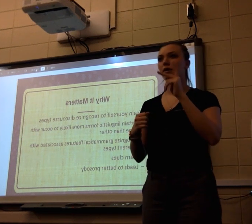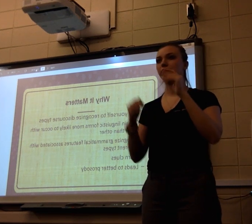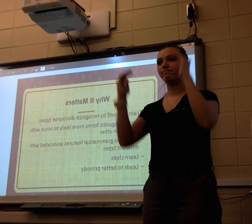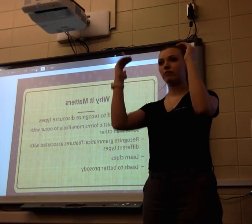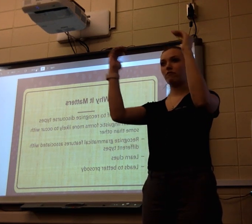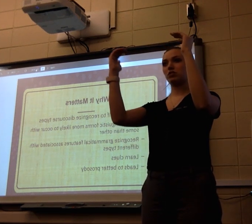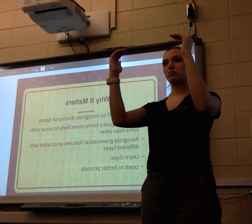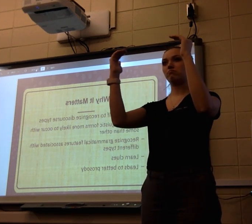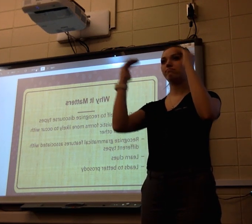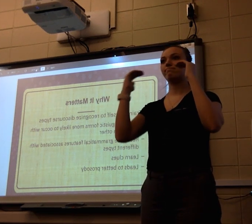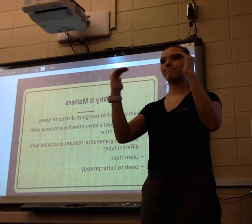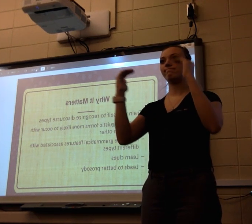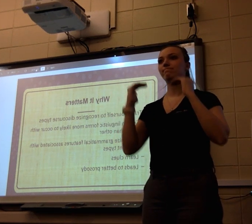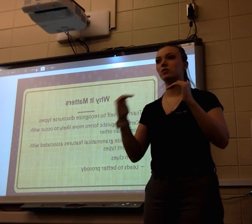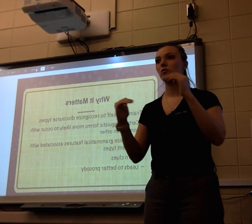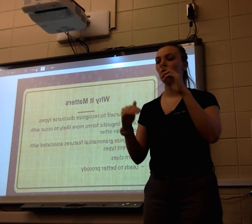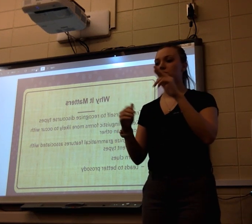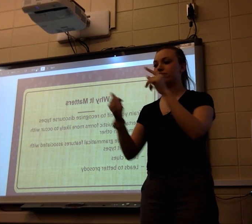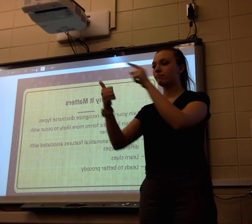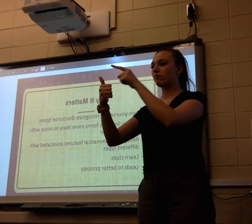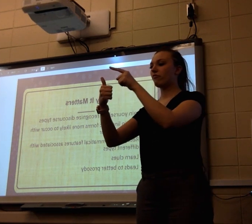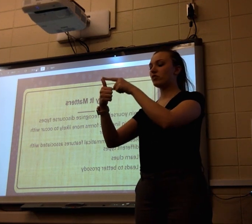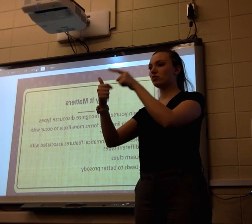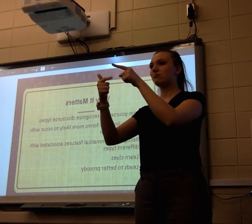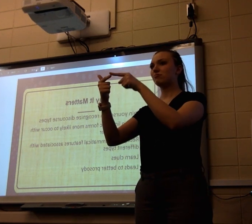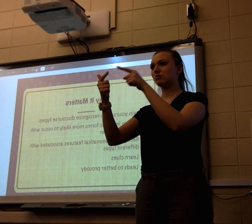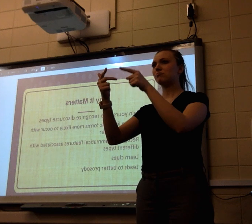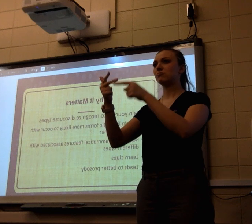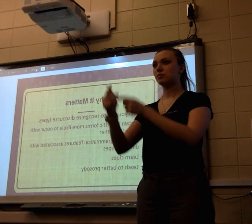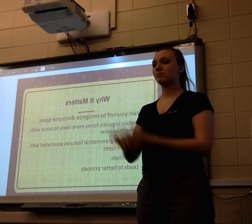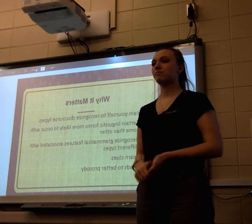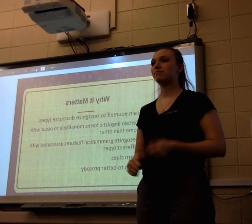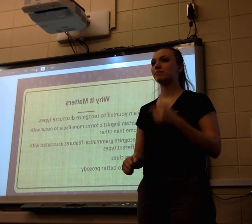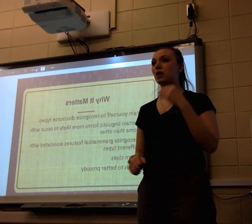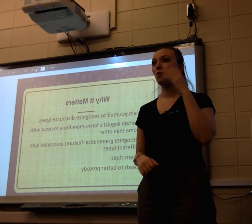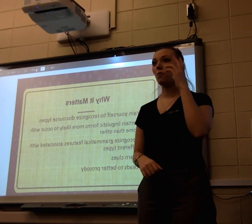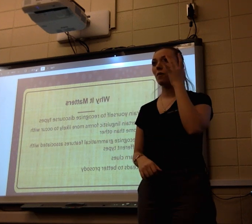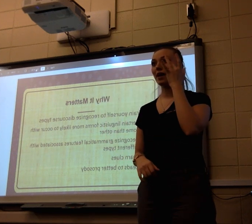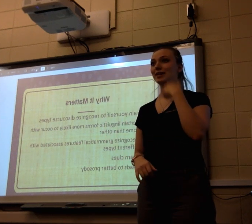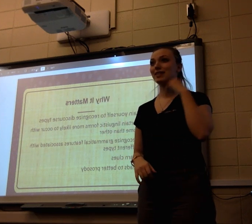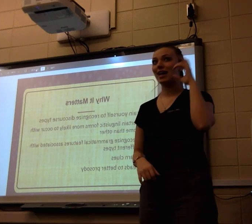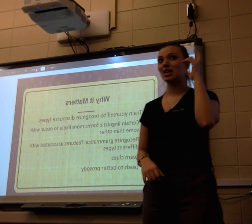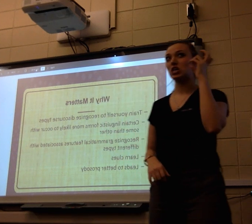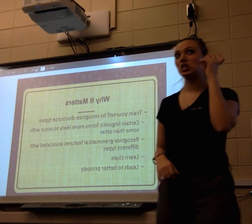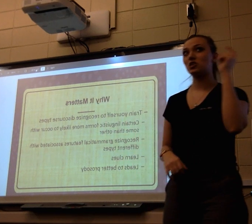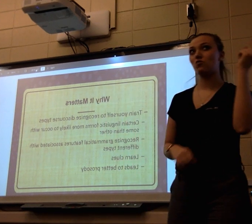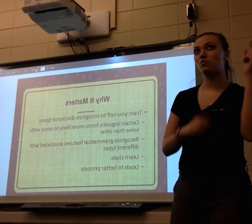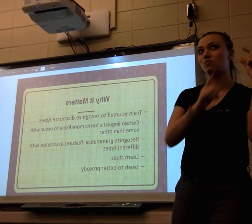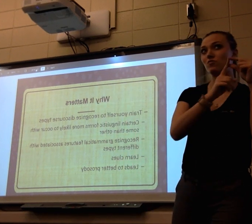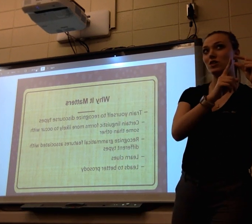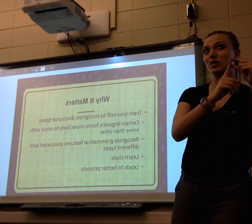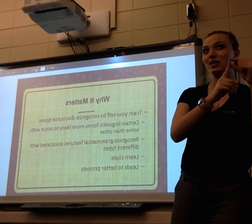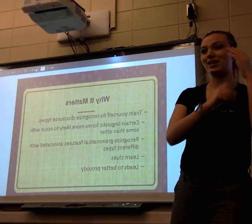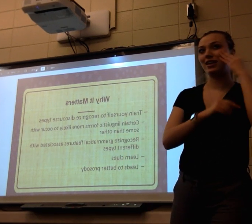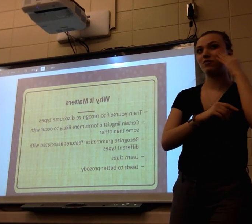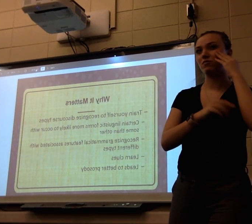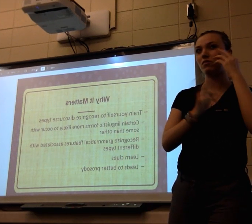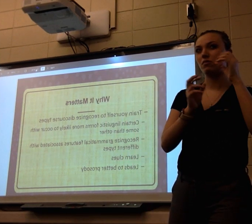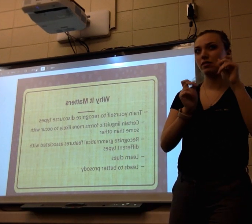that. Like I can do all those things because I heard that word, even though he or she may not have said anything at that point.